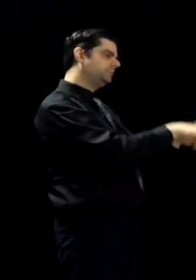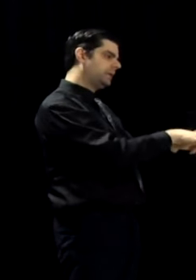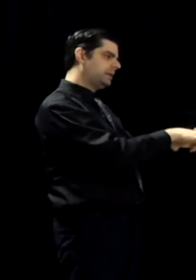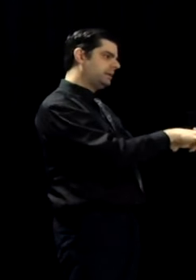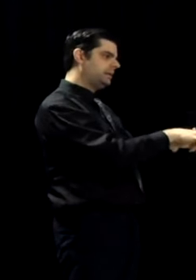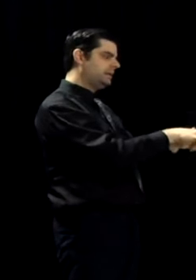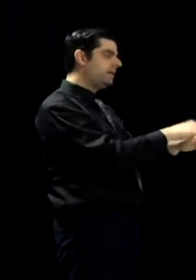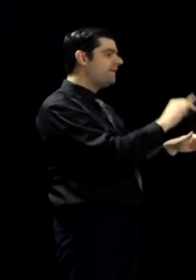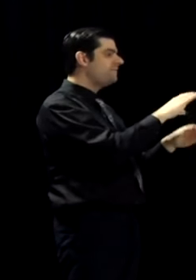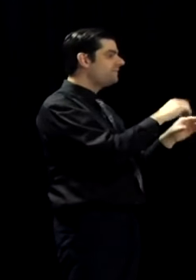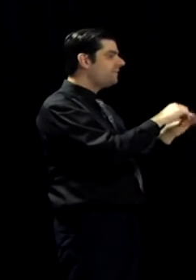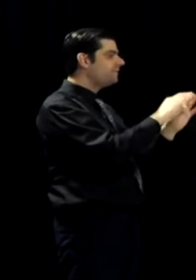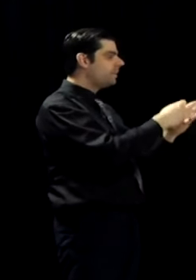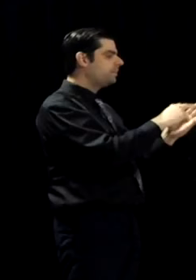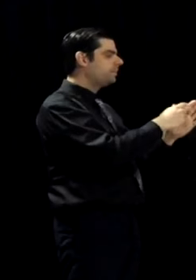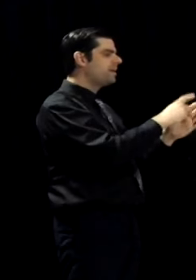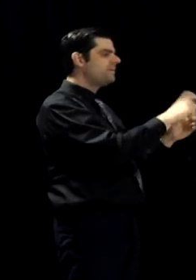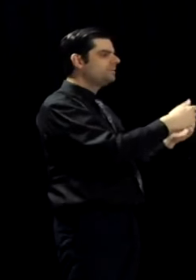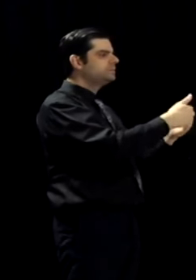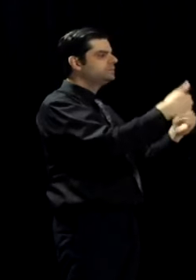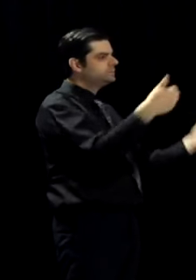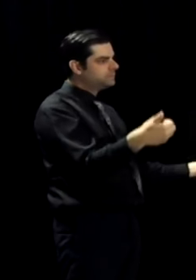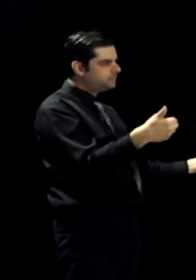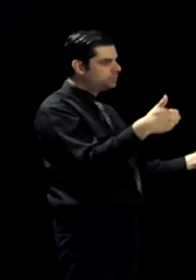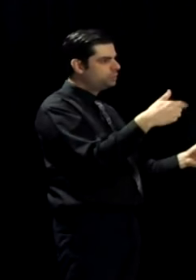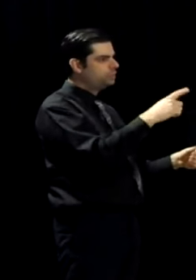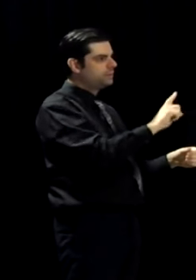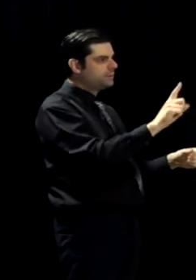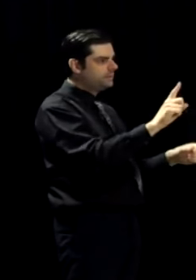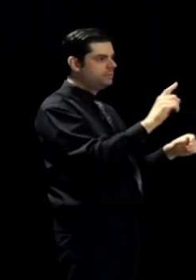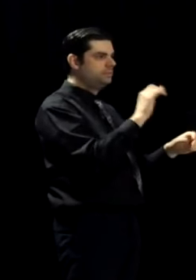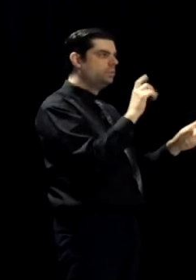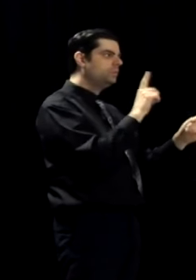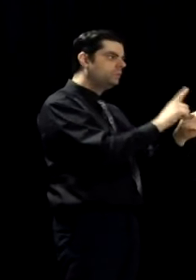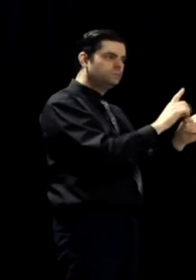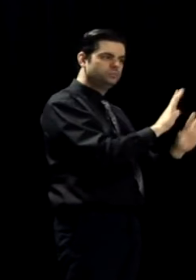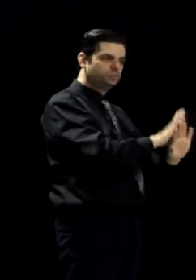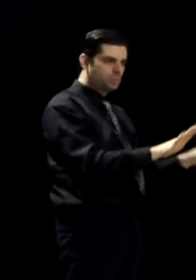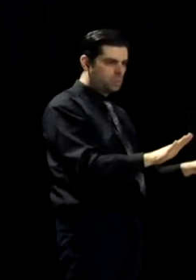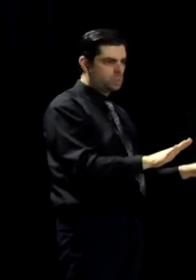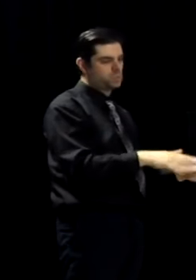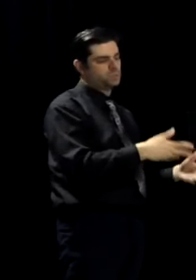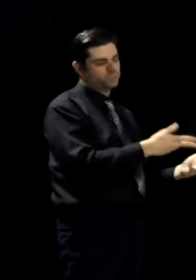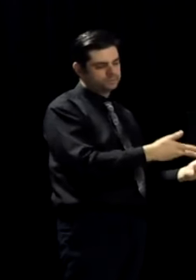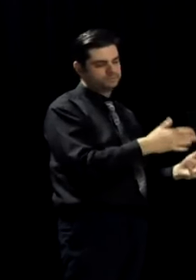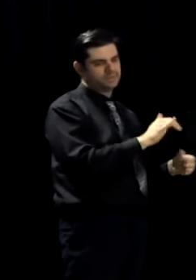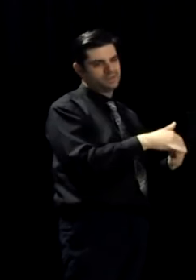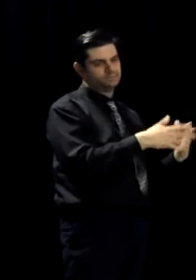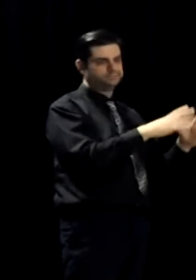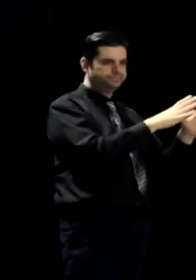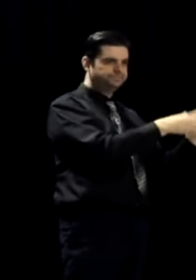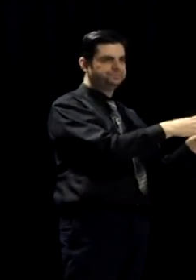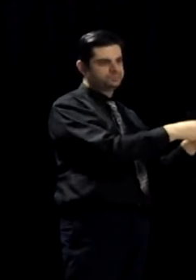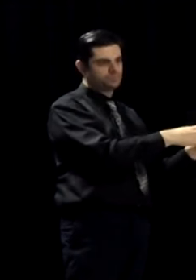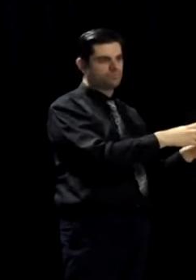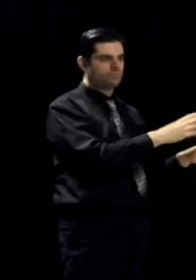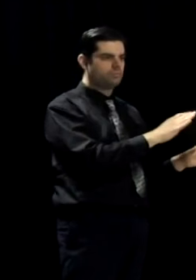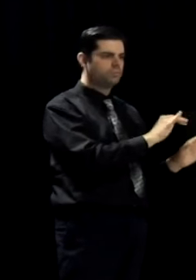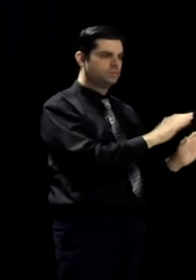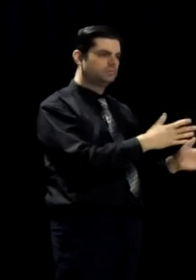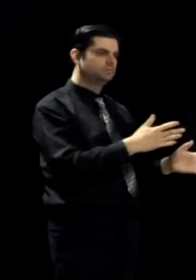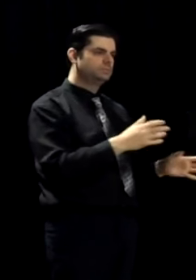doesn't hit us with our medical infrastructure, our health department infrastructure is hard. It's still now a positive case that we need to